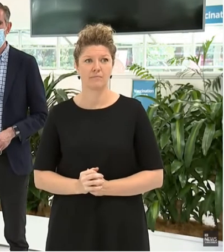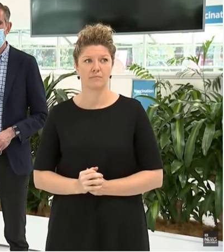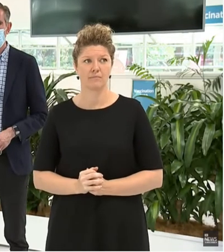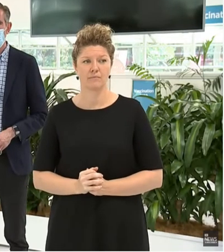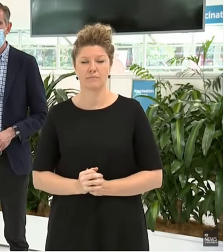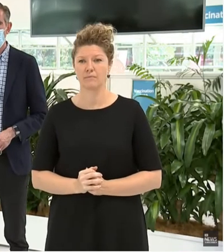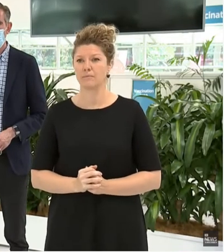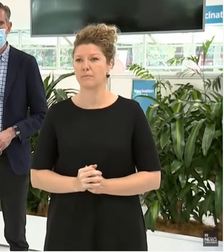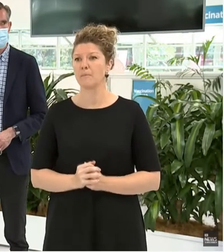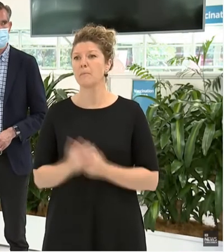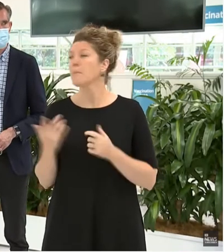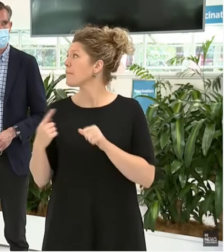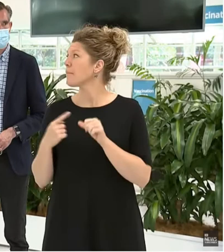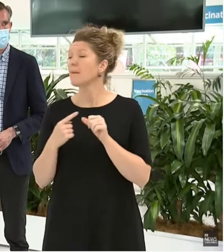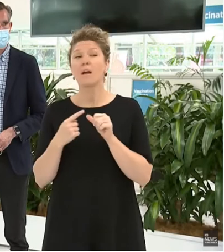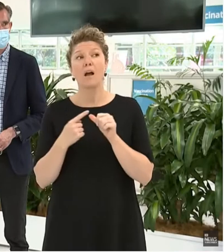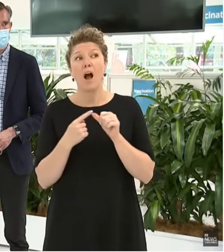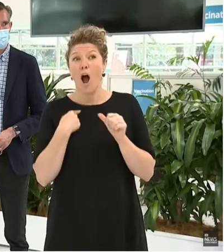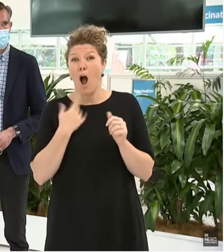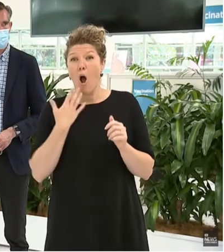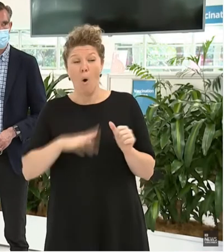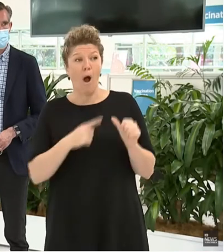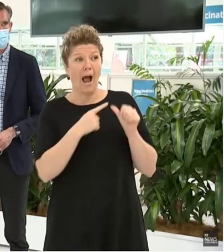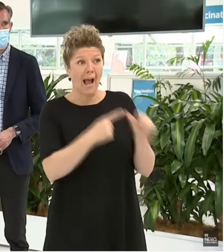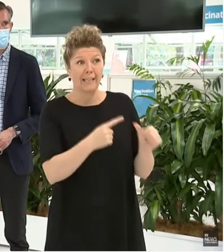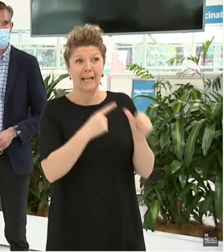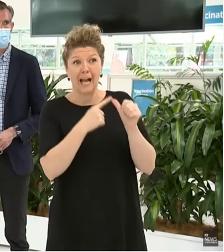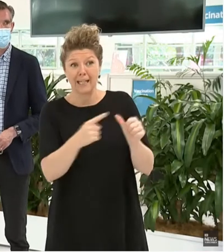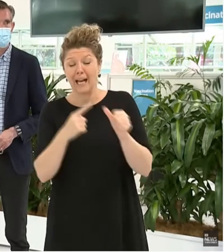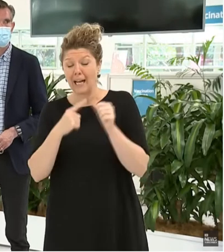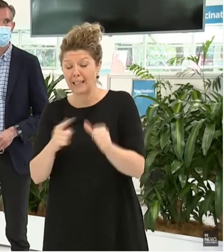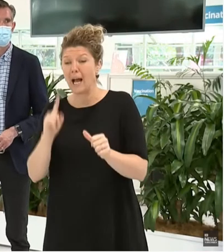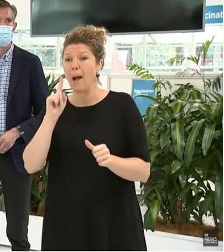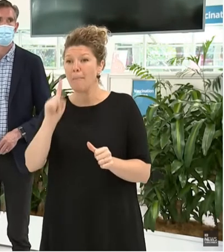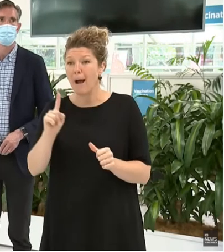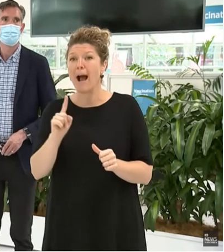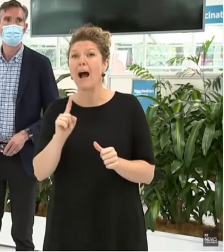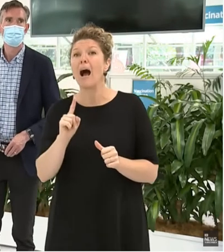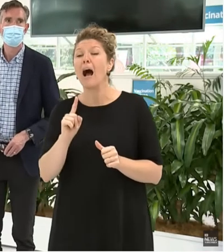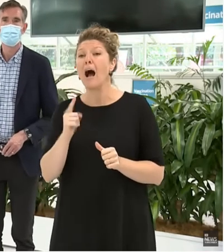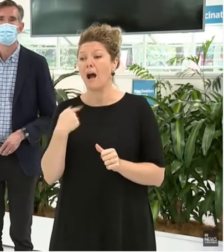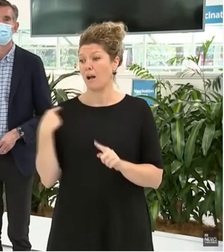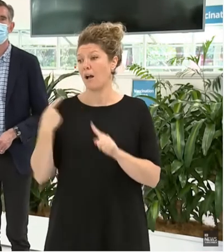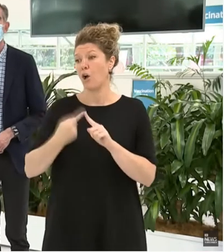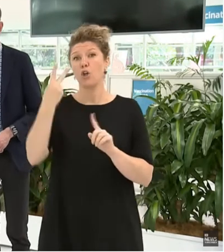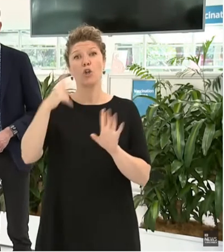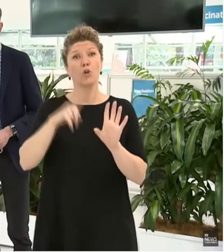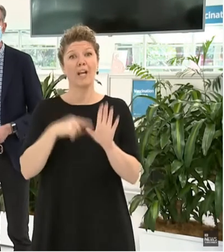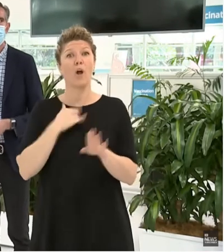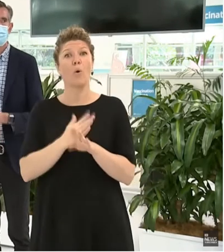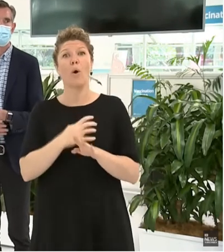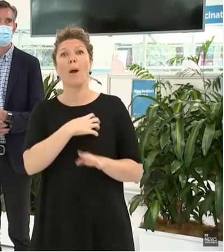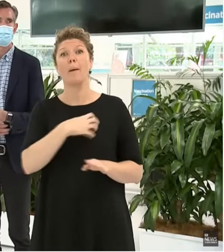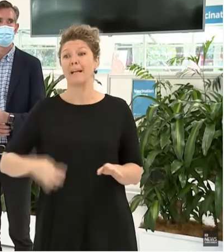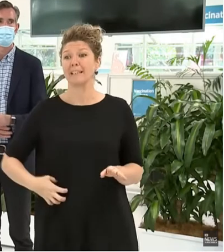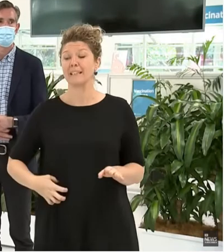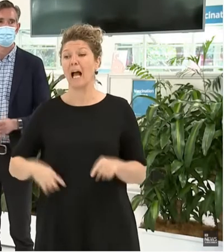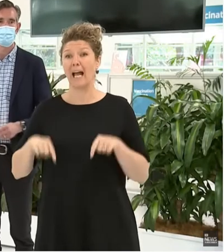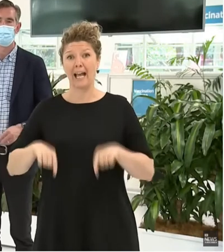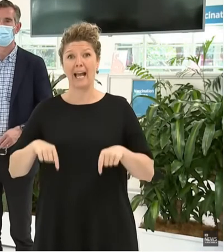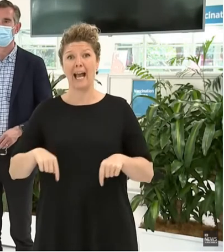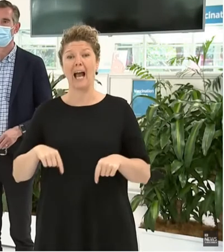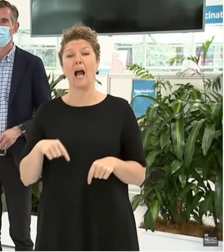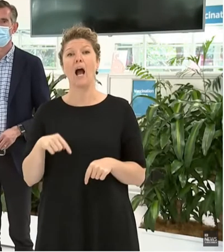you a solution, an answer to every question you have, but the one thing I've learnt in the 2 years I've been Health Minister in the middle of a pandemic